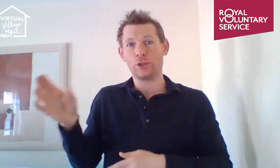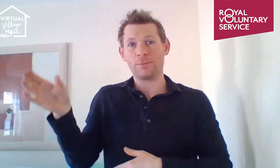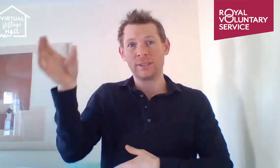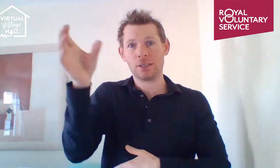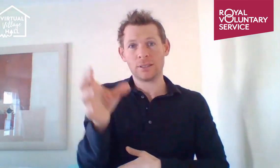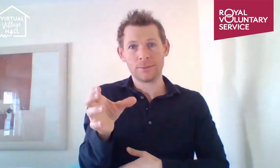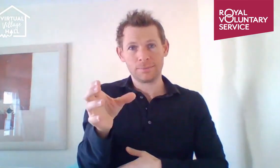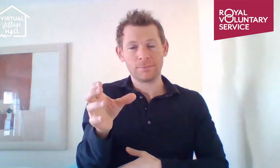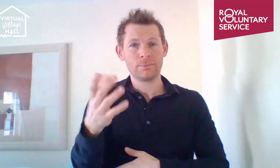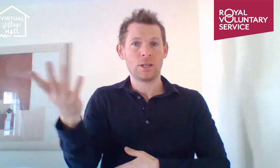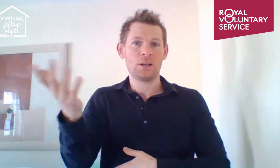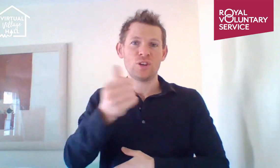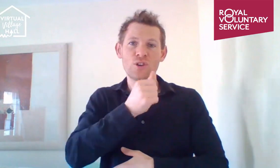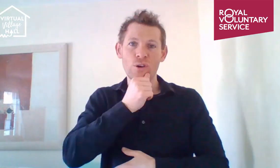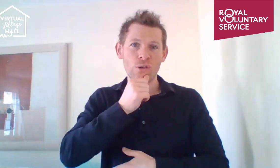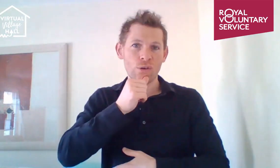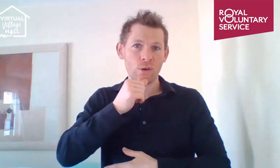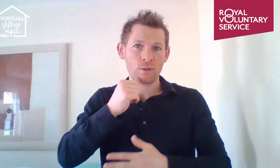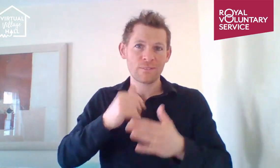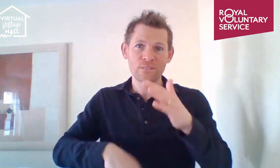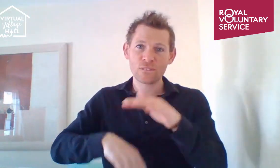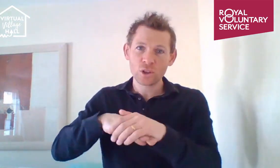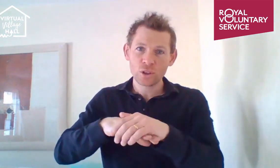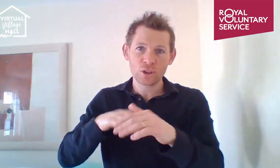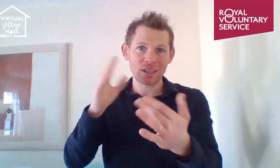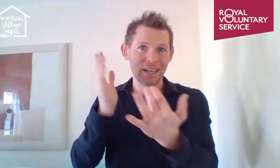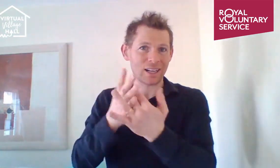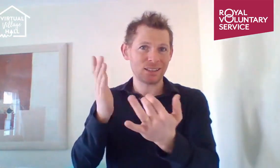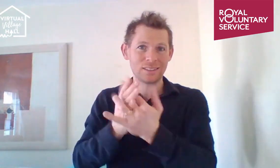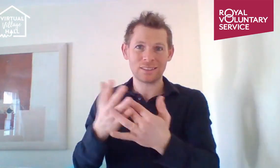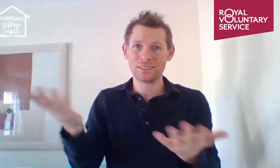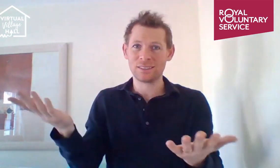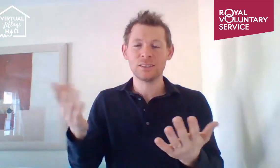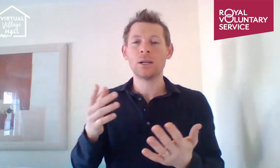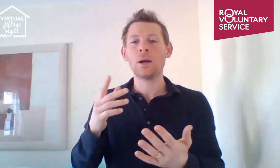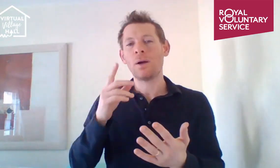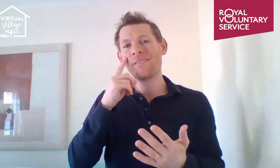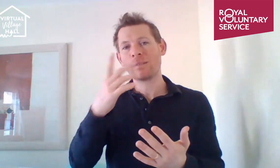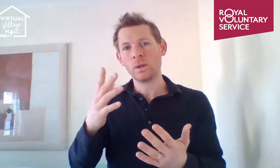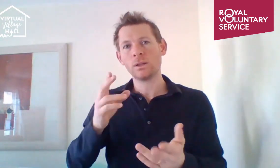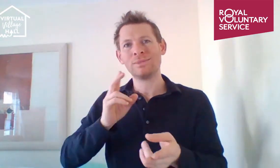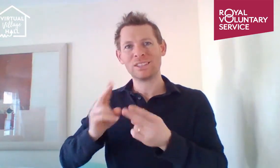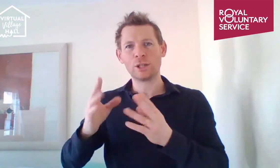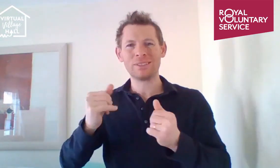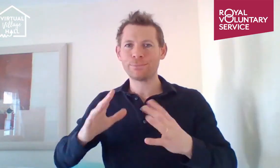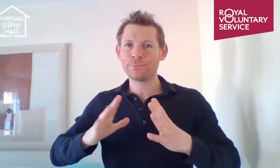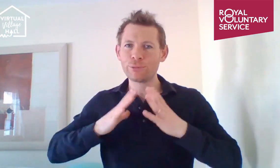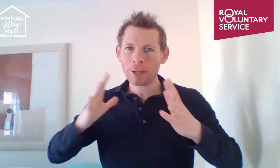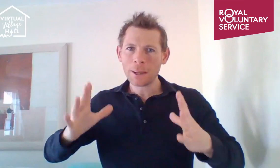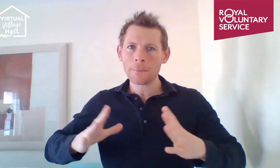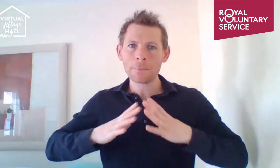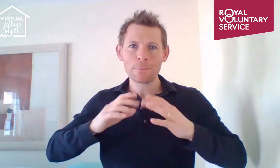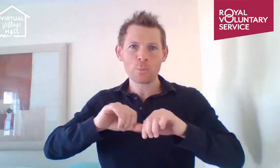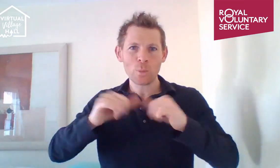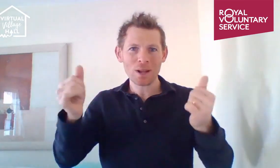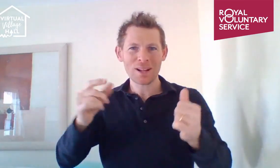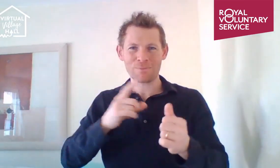go to university and I was able to have access to an interpreter, which was brilliant. I had full access. The interpreter was